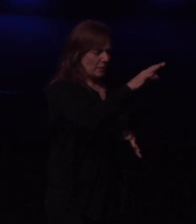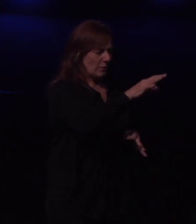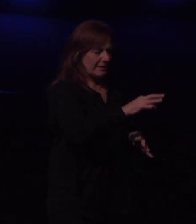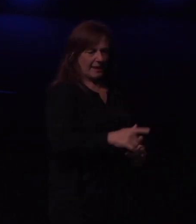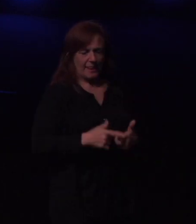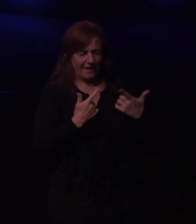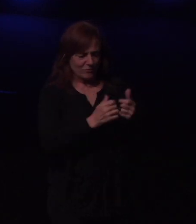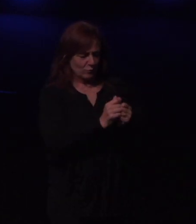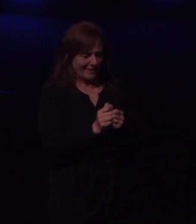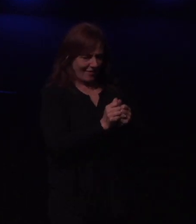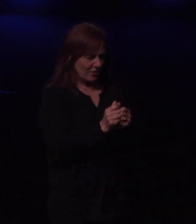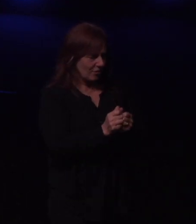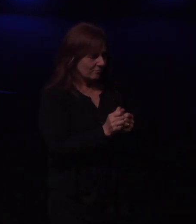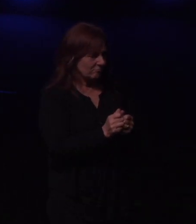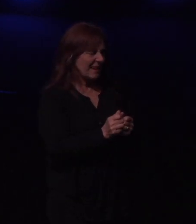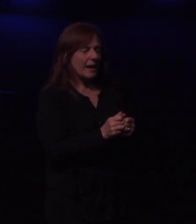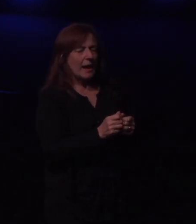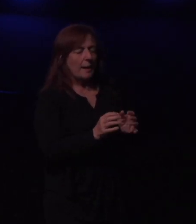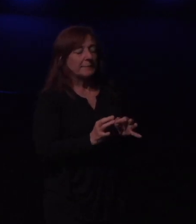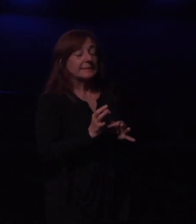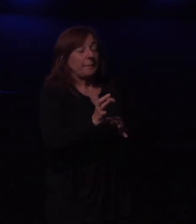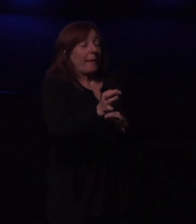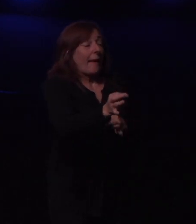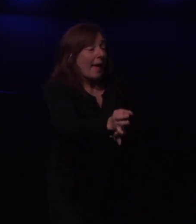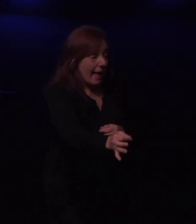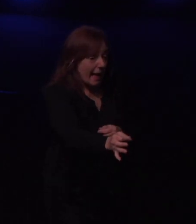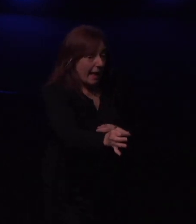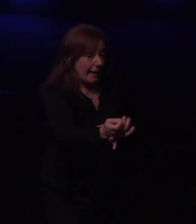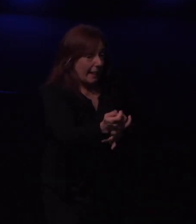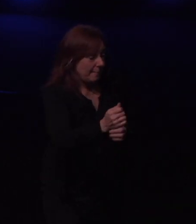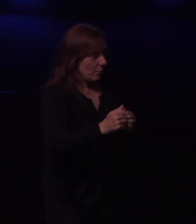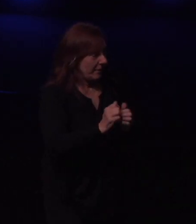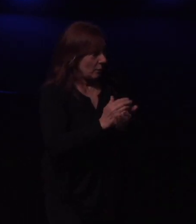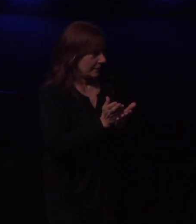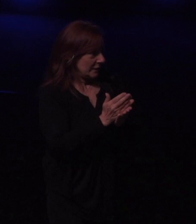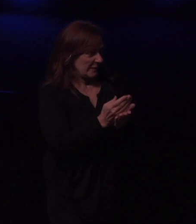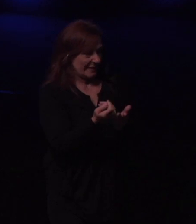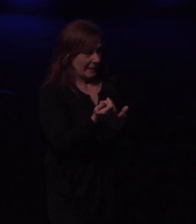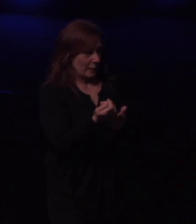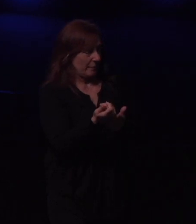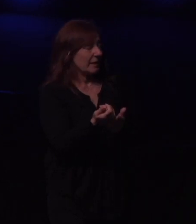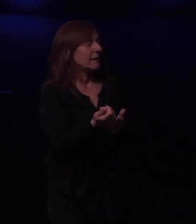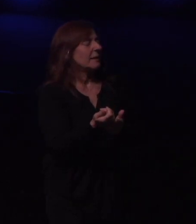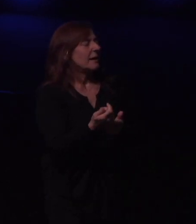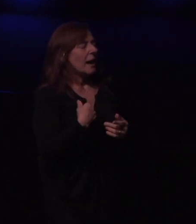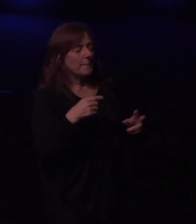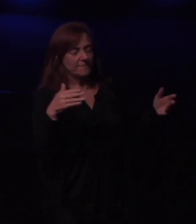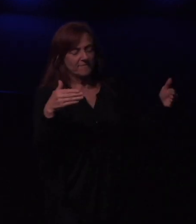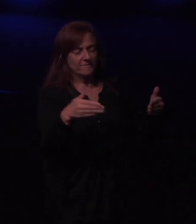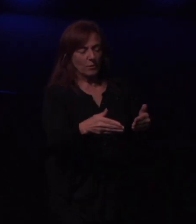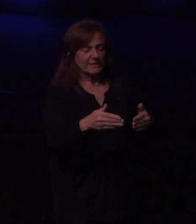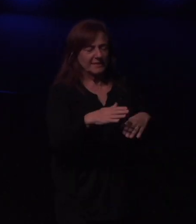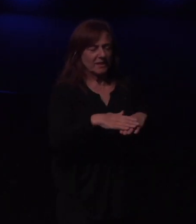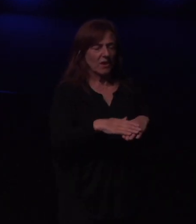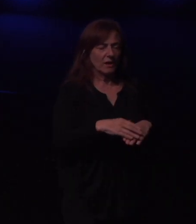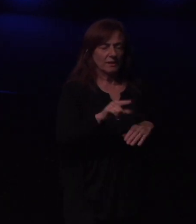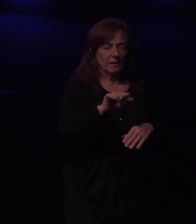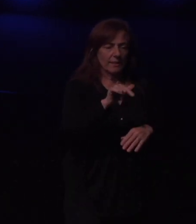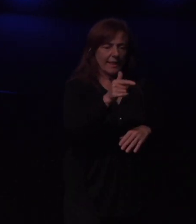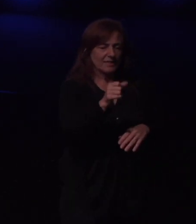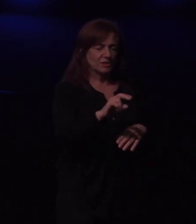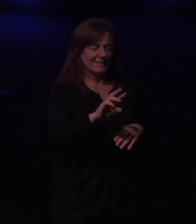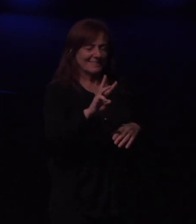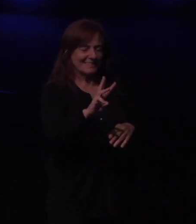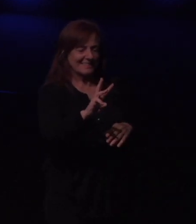together. And I'm going to skip ahead in our series just a little bit. I'm going to be focusing in on Galatians